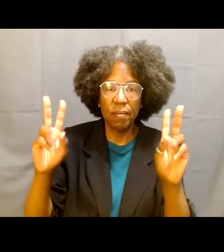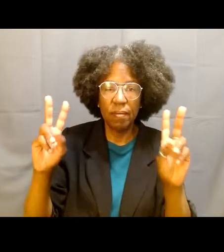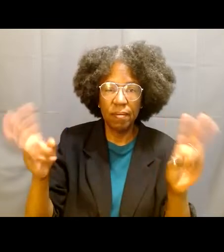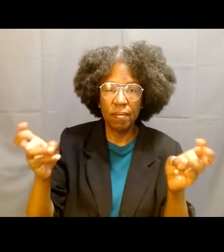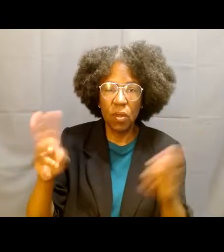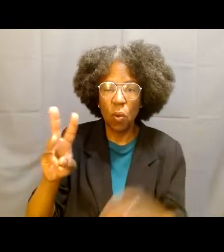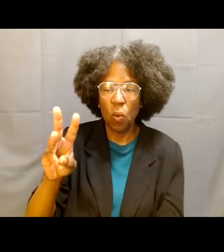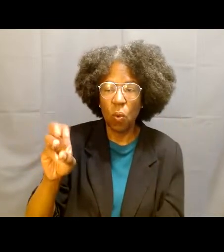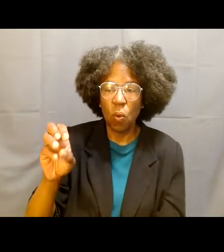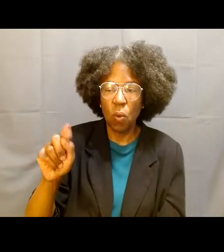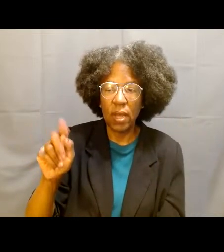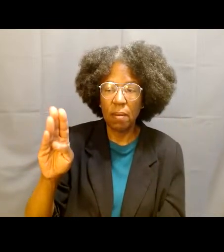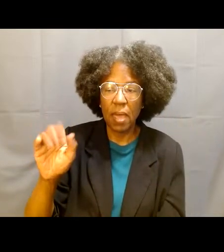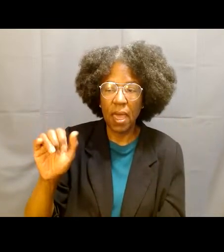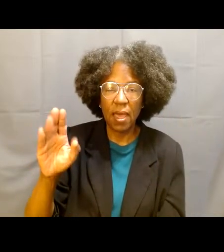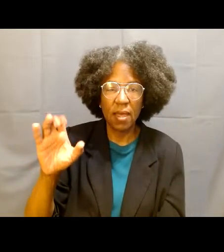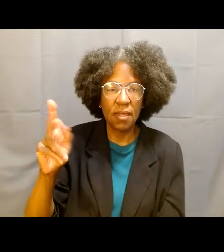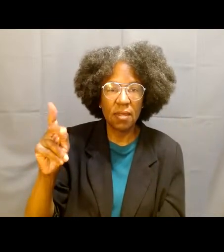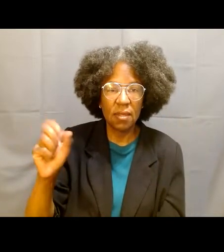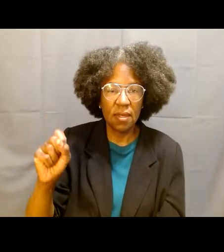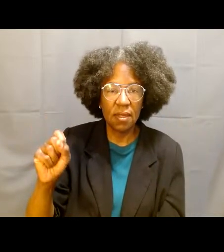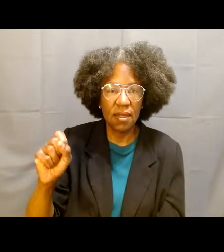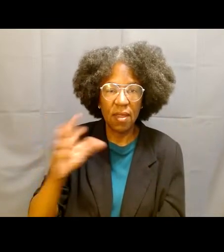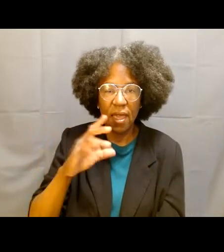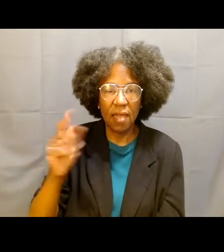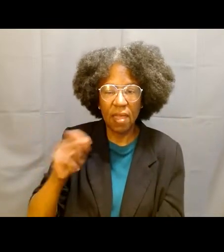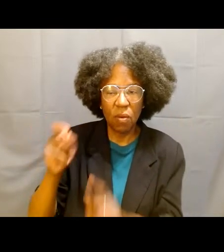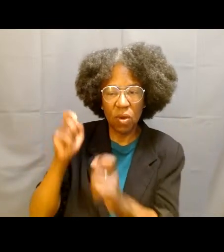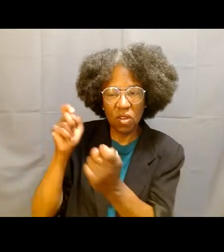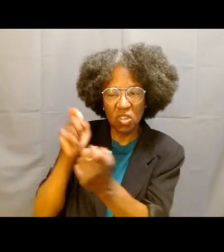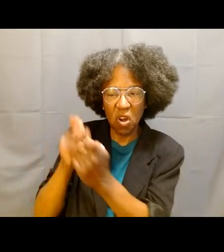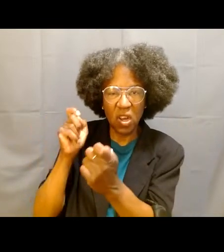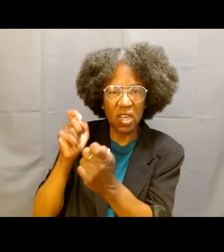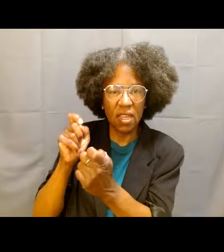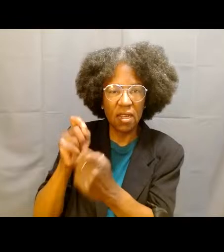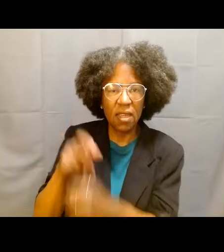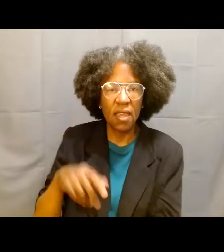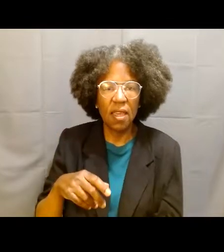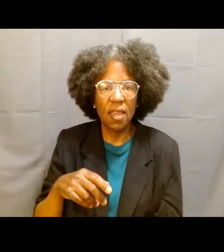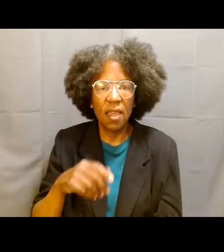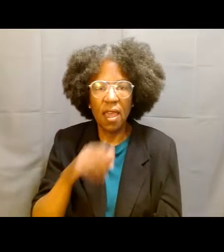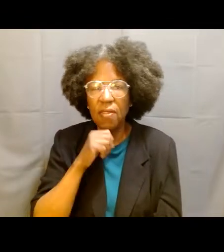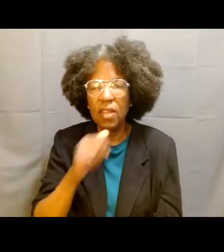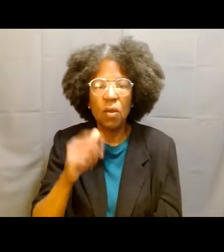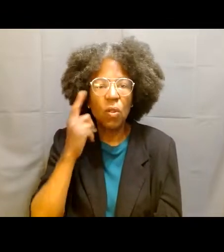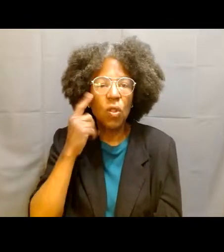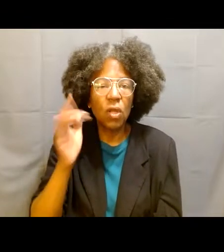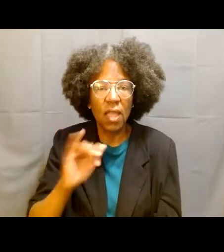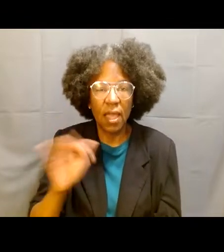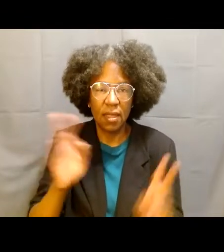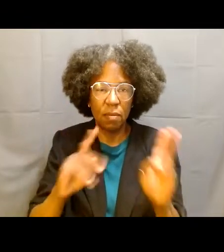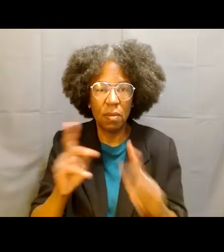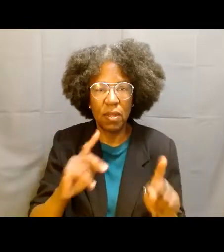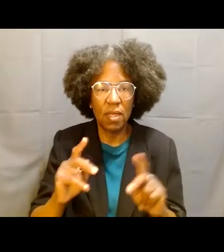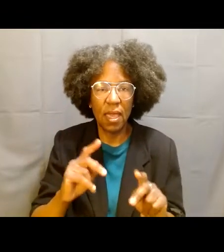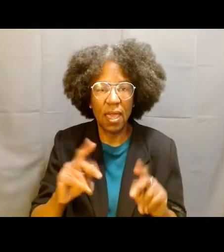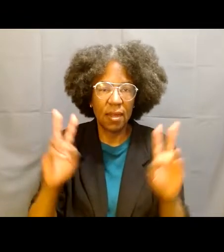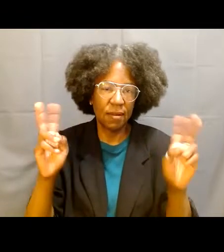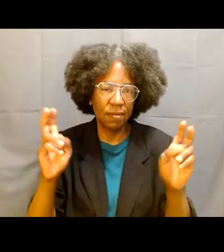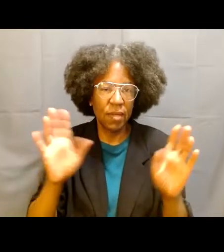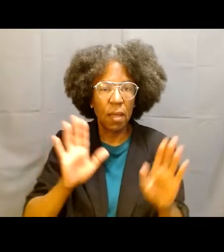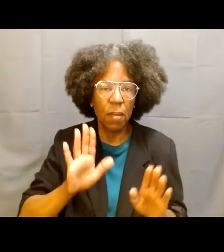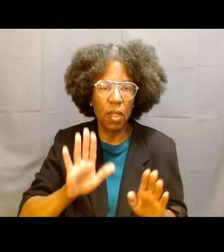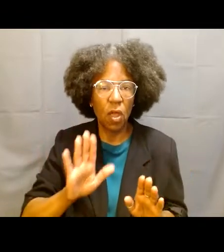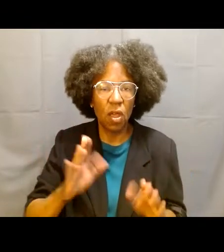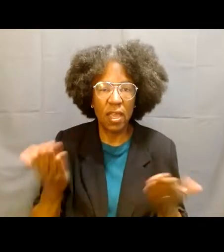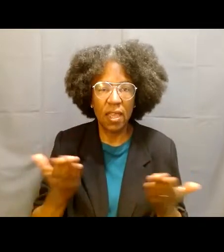targeted, that they don't look like the people that belong here. You don't belong here, is